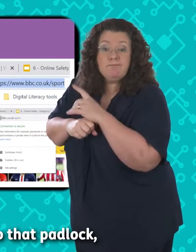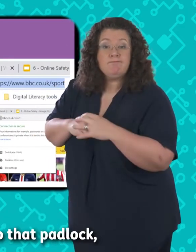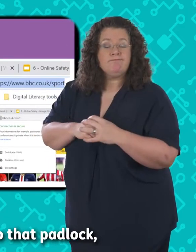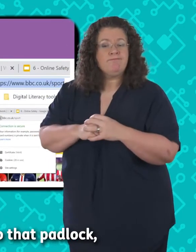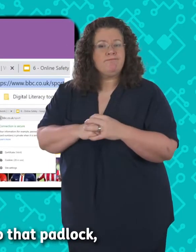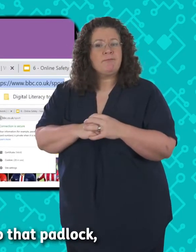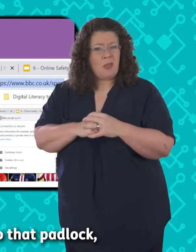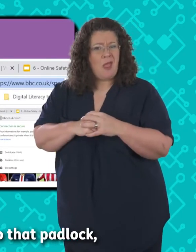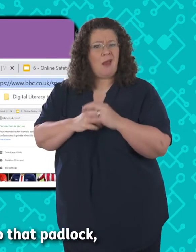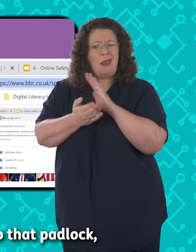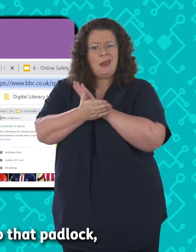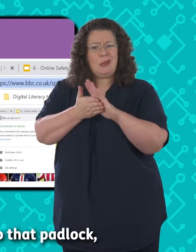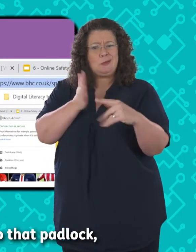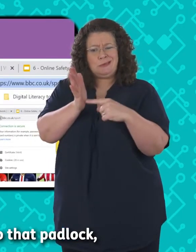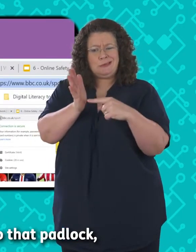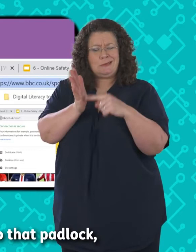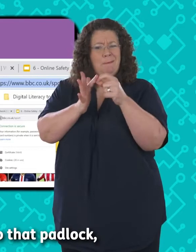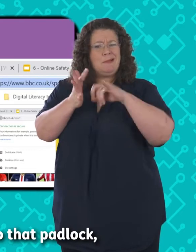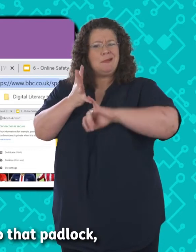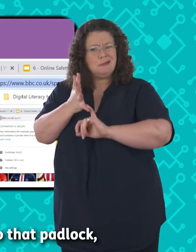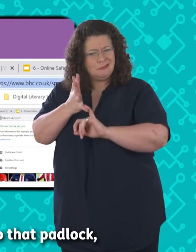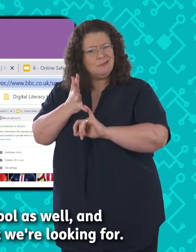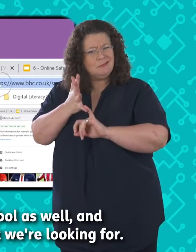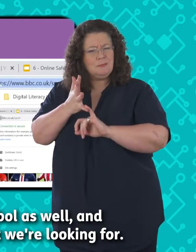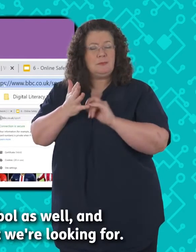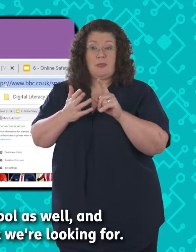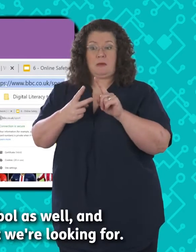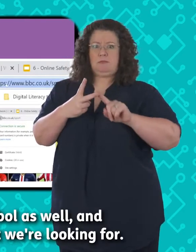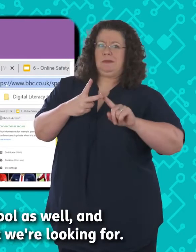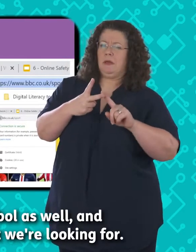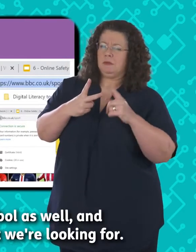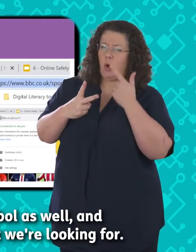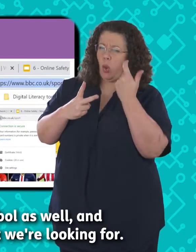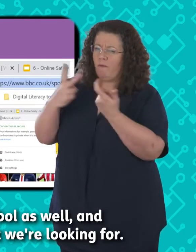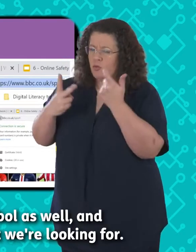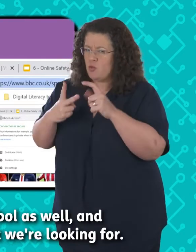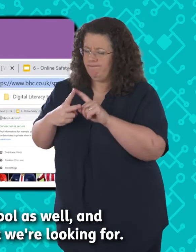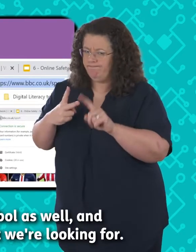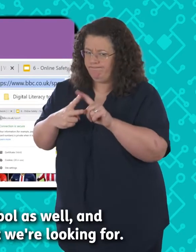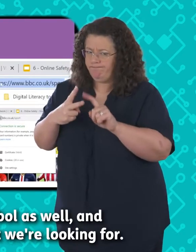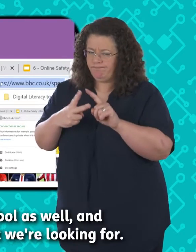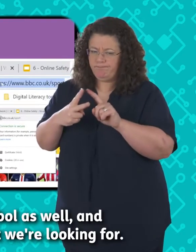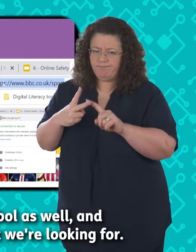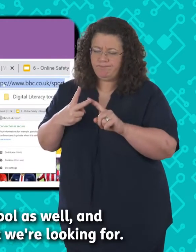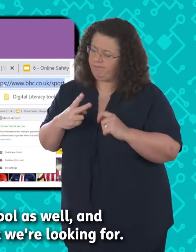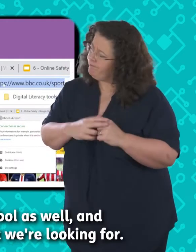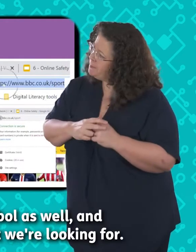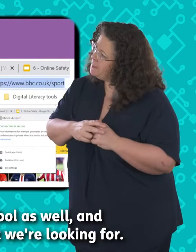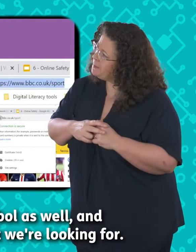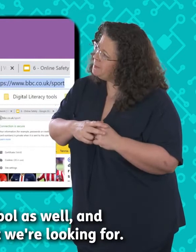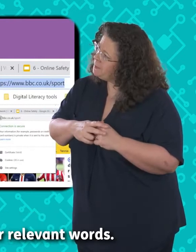And actually, next to that padlock, there is a HTTPS symbol as well. And that's the second point we're looking out